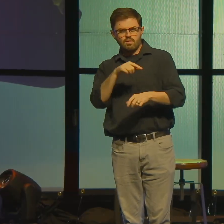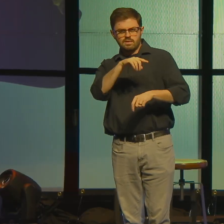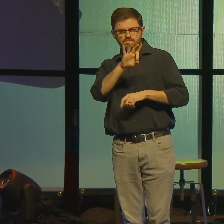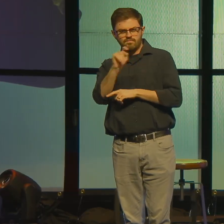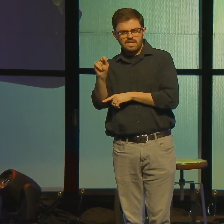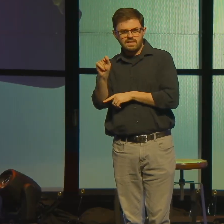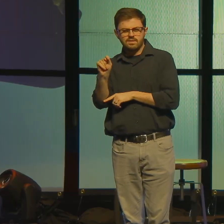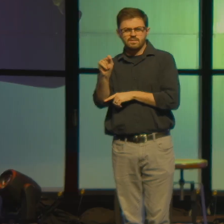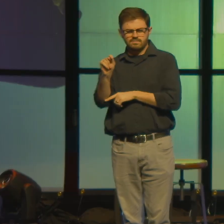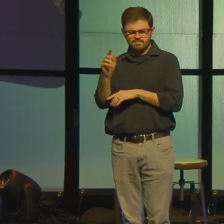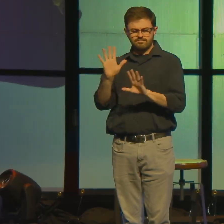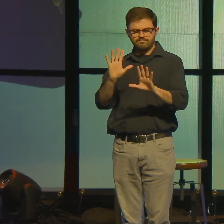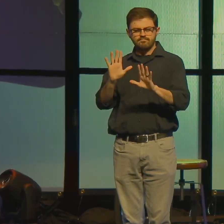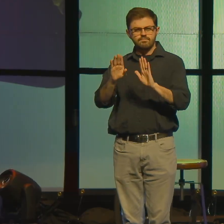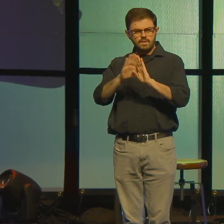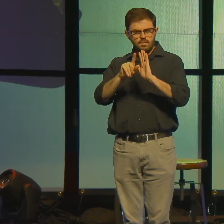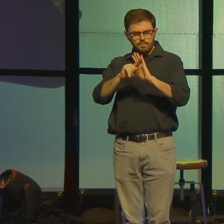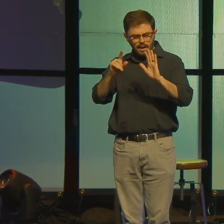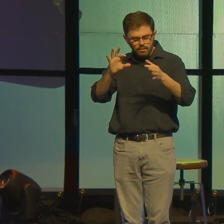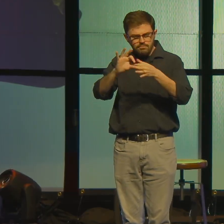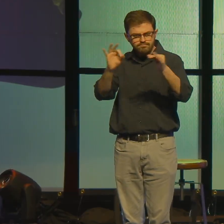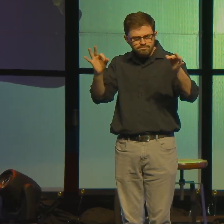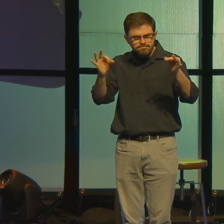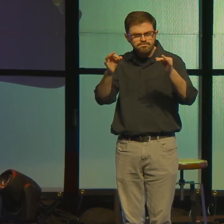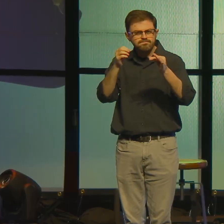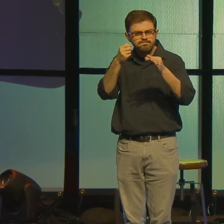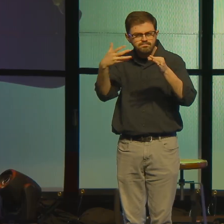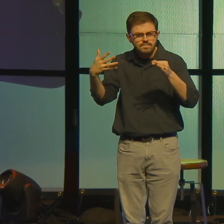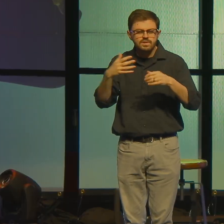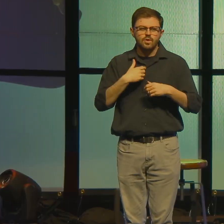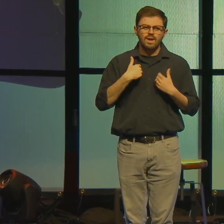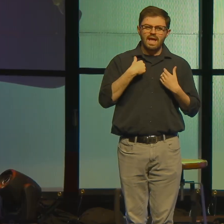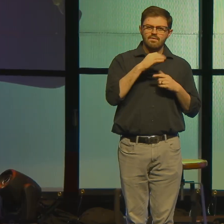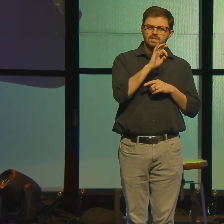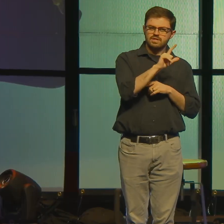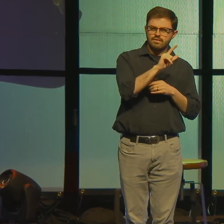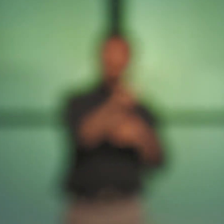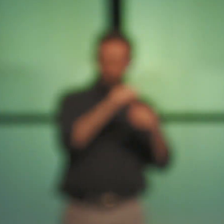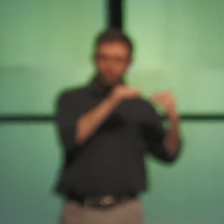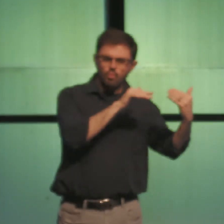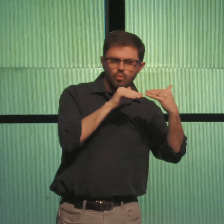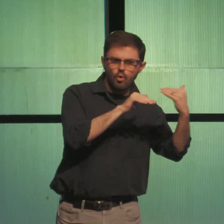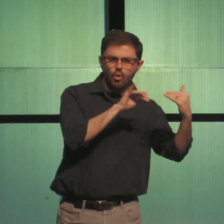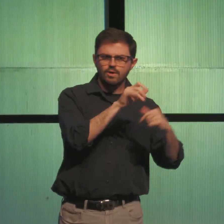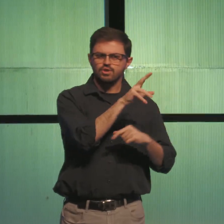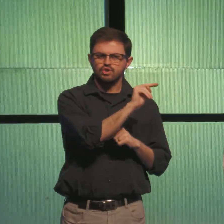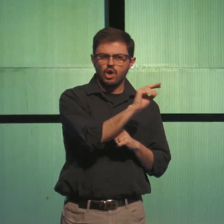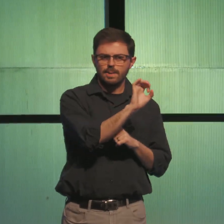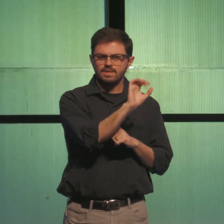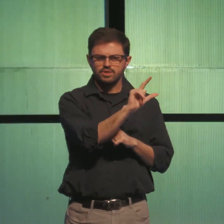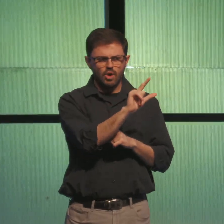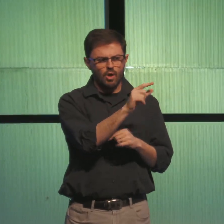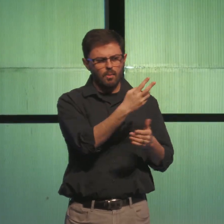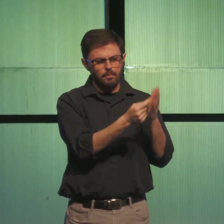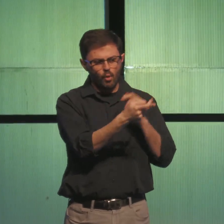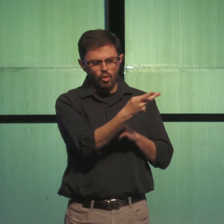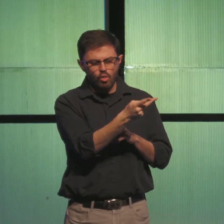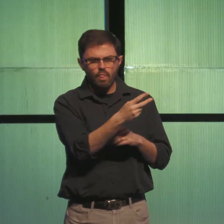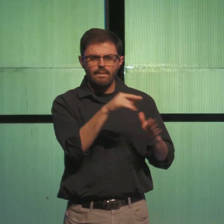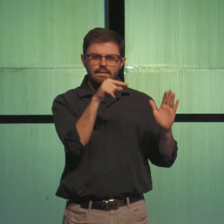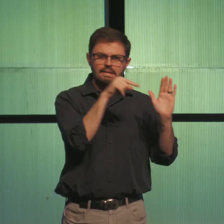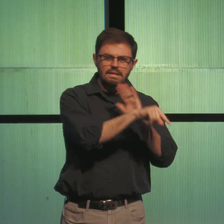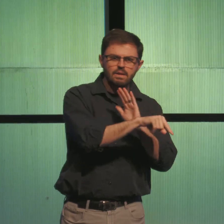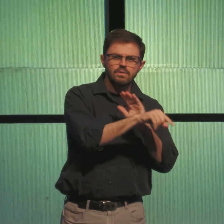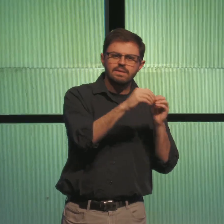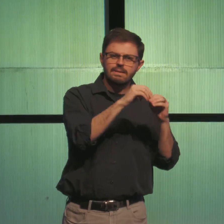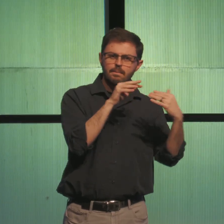civil war going on. Jonathan and Saul are killed in a battle. Jonathan's son, Mephibosheth, who has